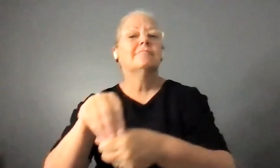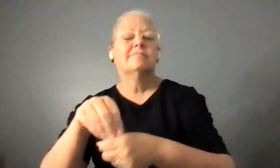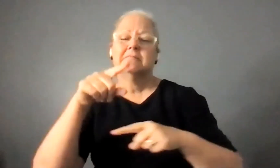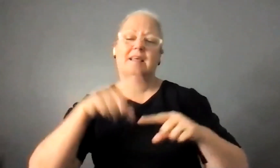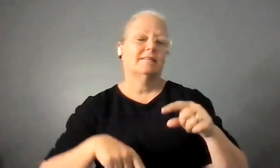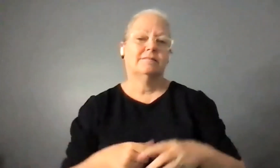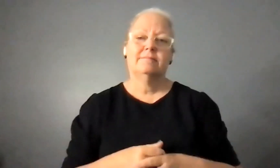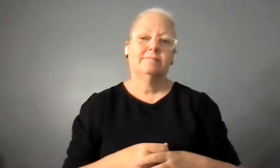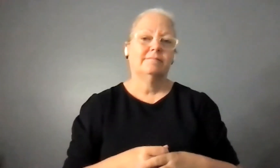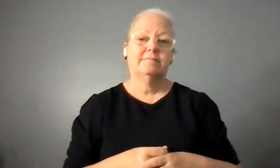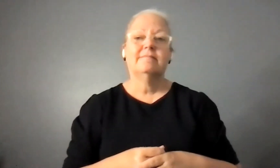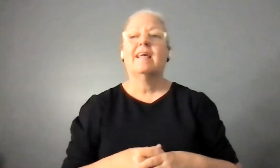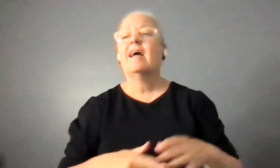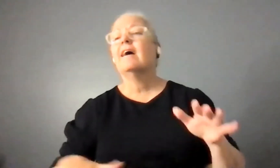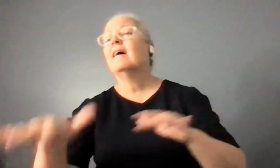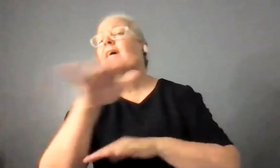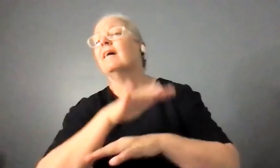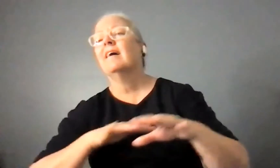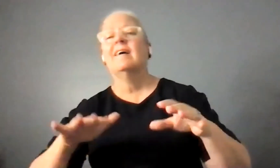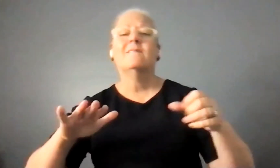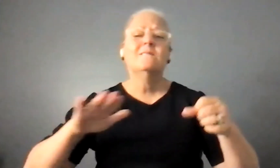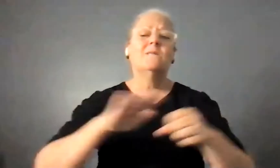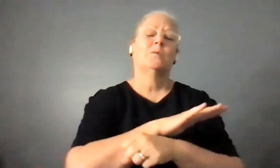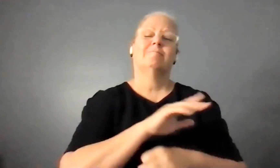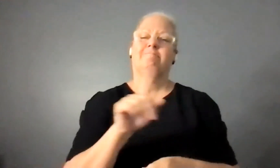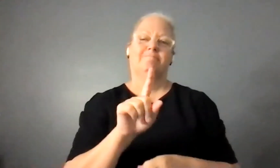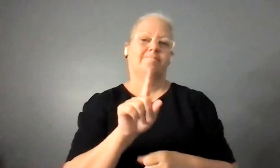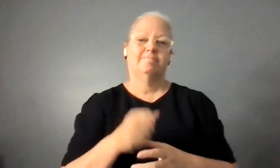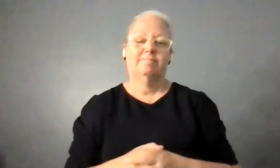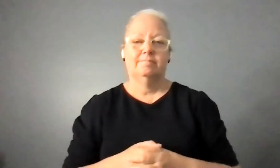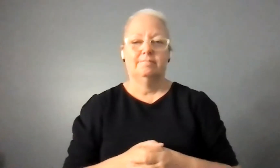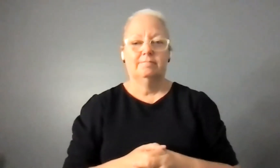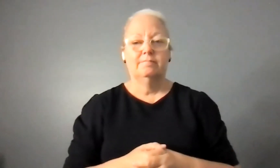in society, fully in society. Antonia,